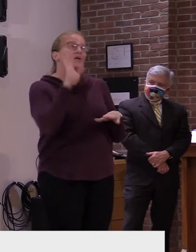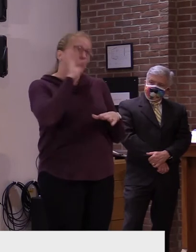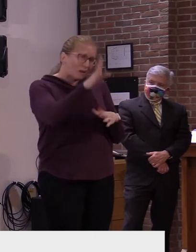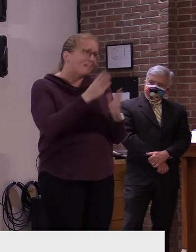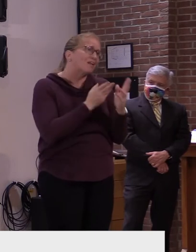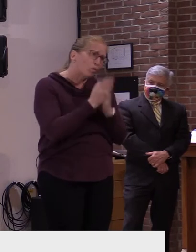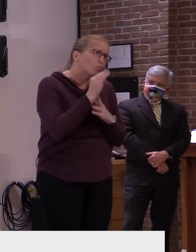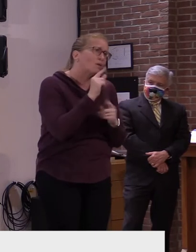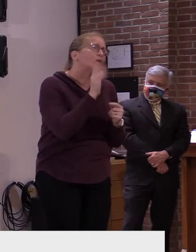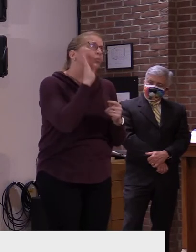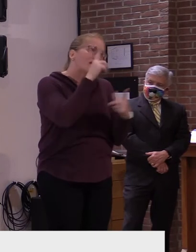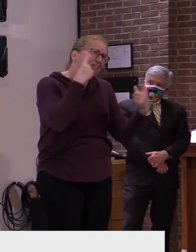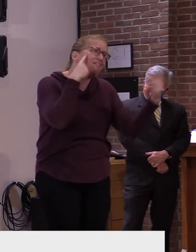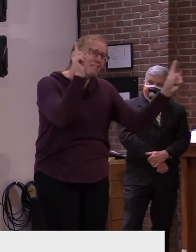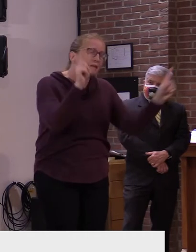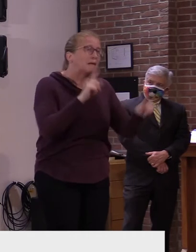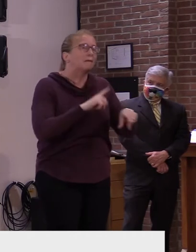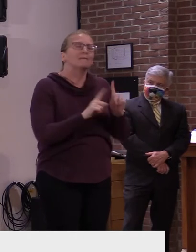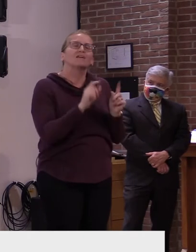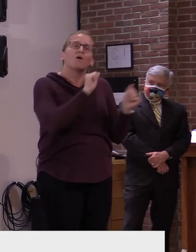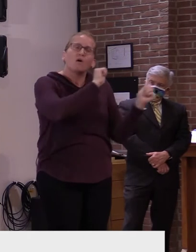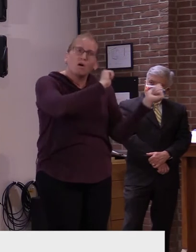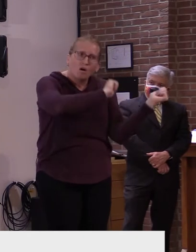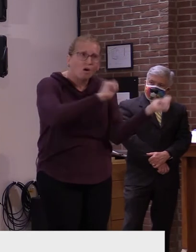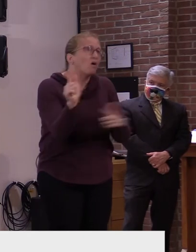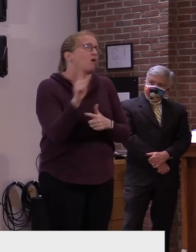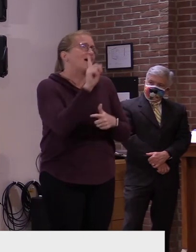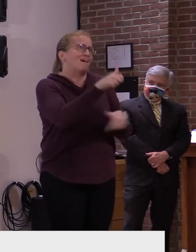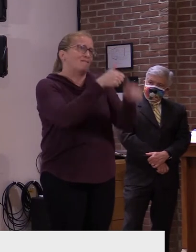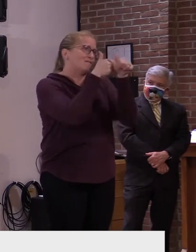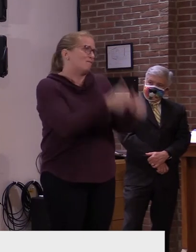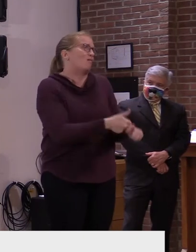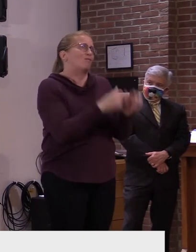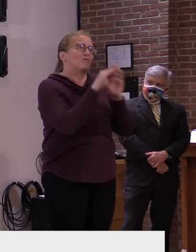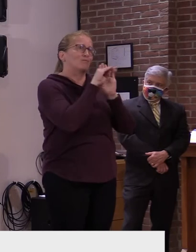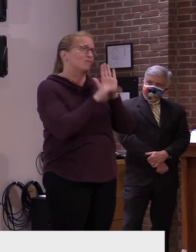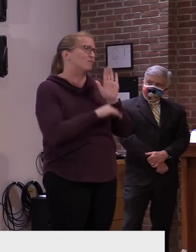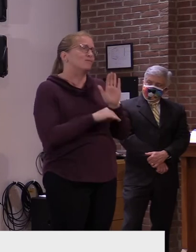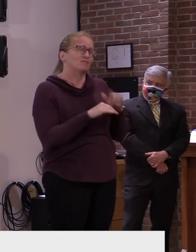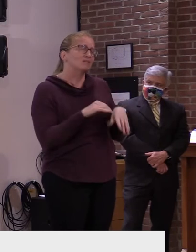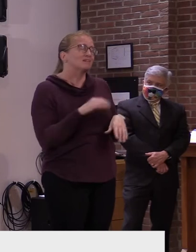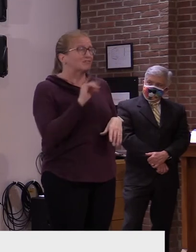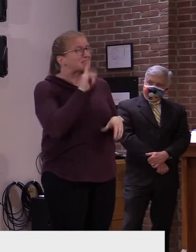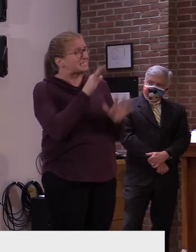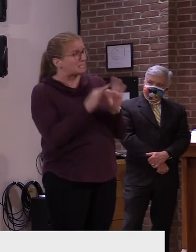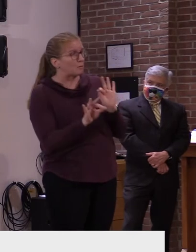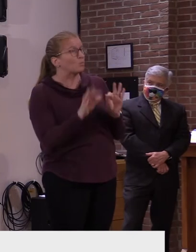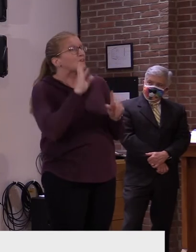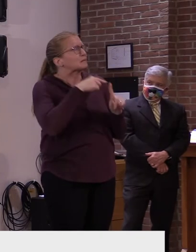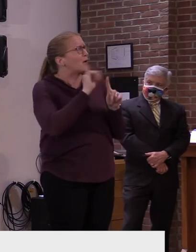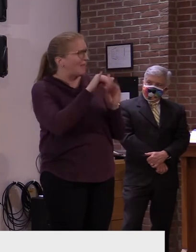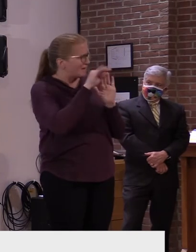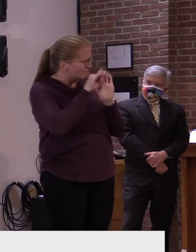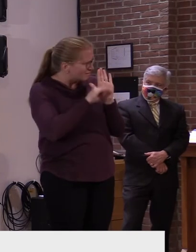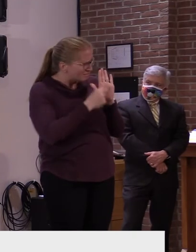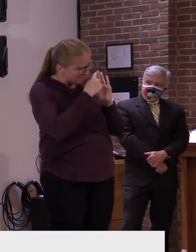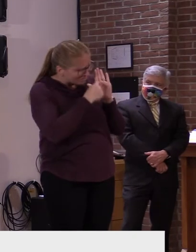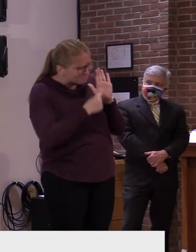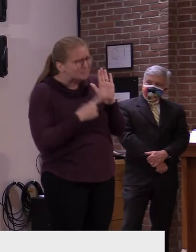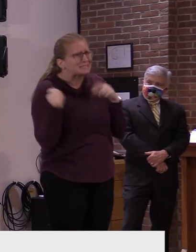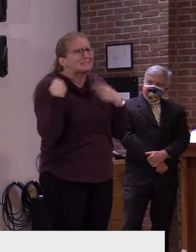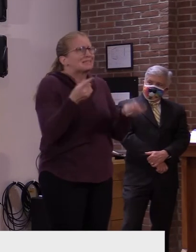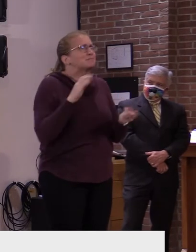of us to to make sure that we're adhering to those simple guidelines that we've set out and we've talked about since the beginning but i think again we're a